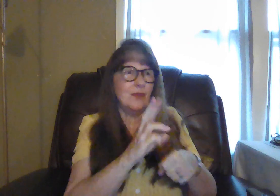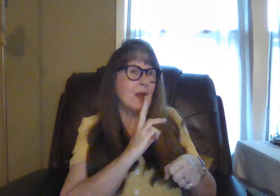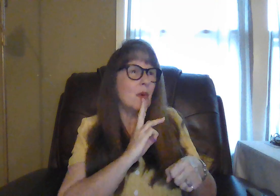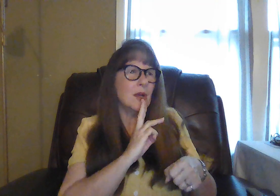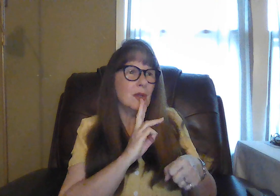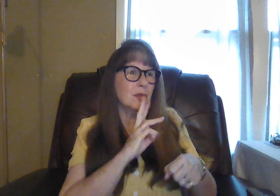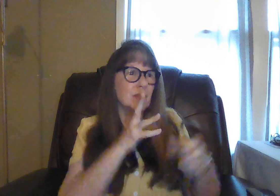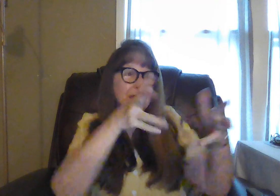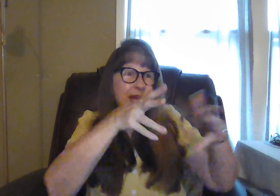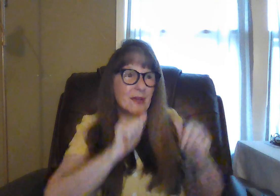like water left.